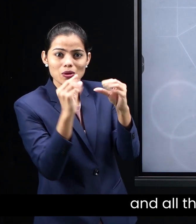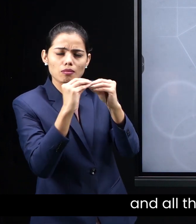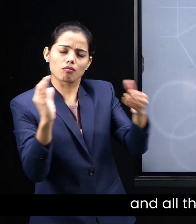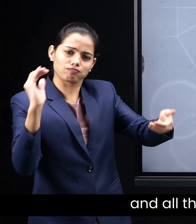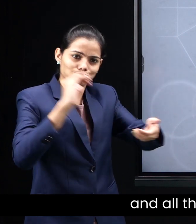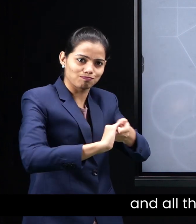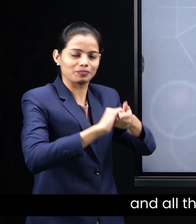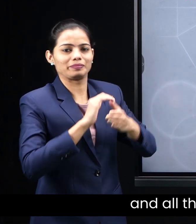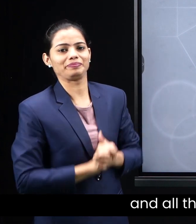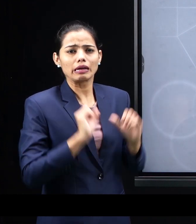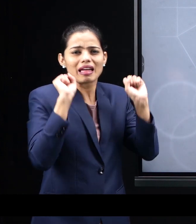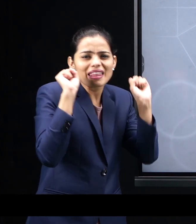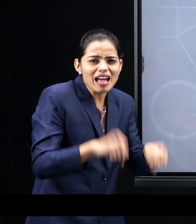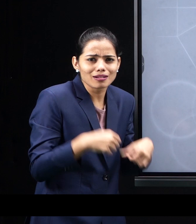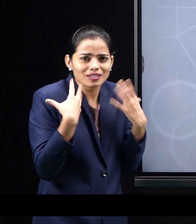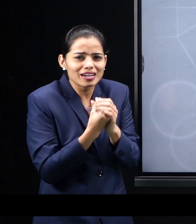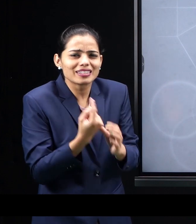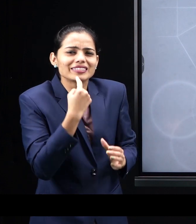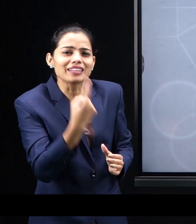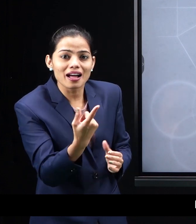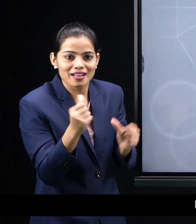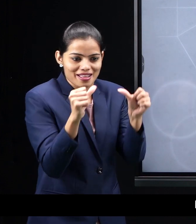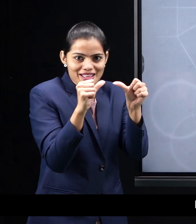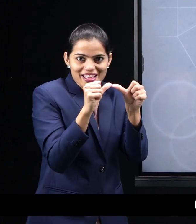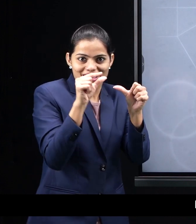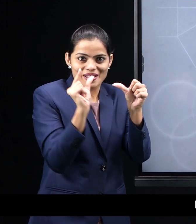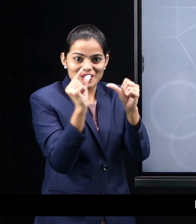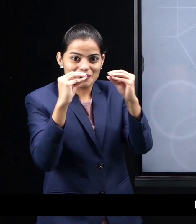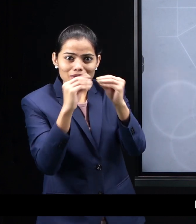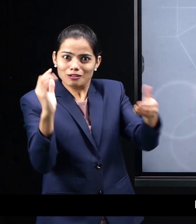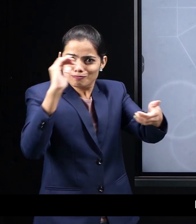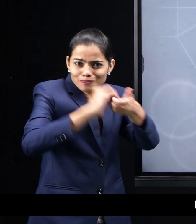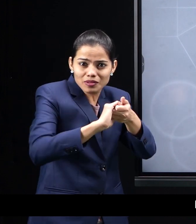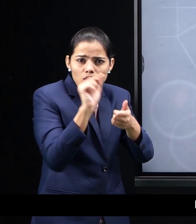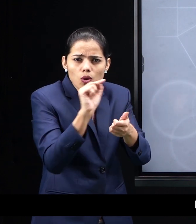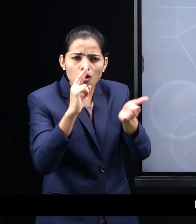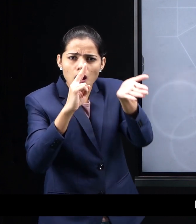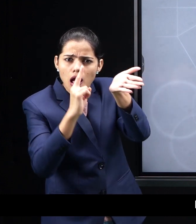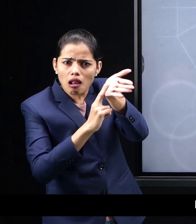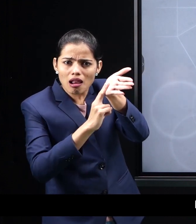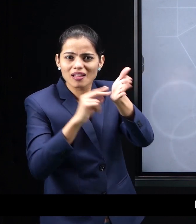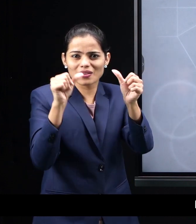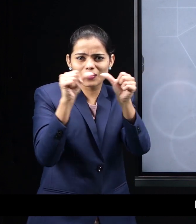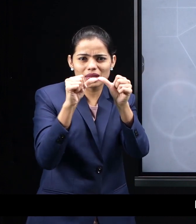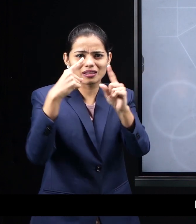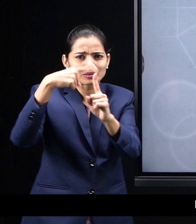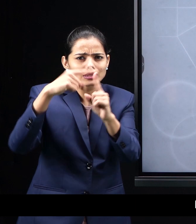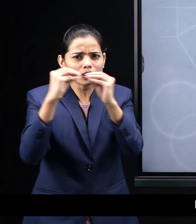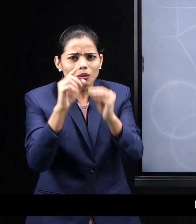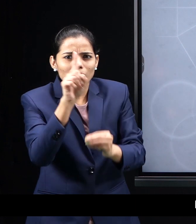B. Can we say that N of A union B is equal to N of A plus N